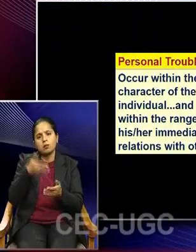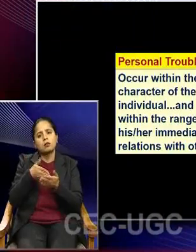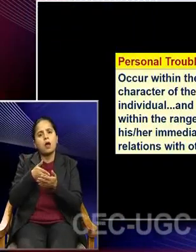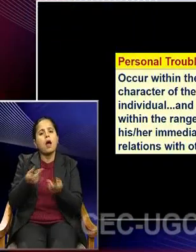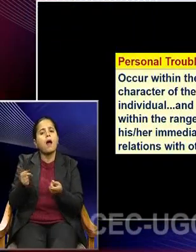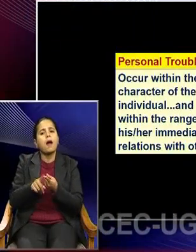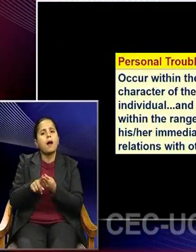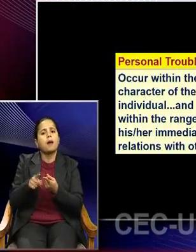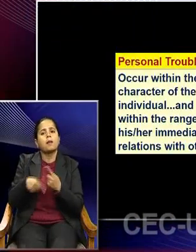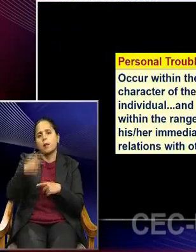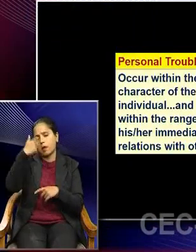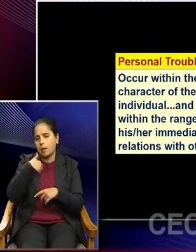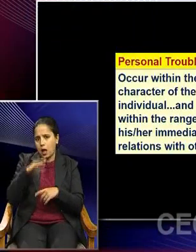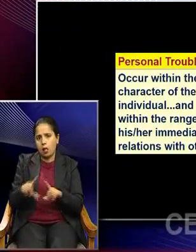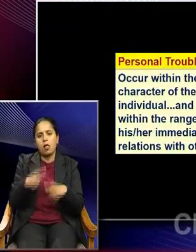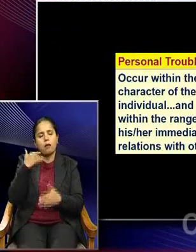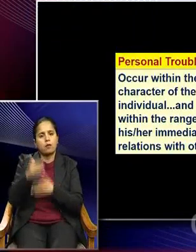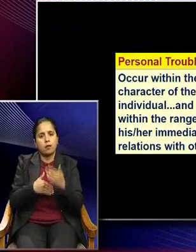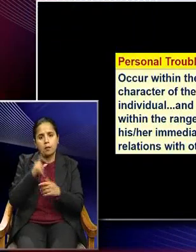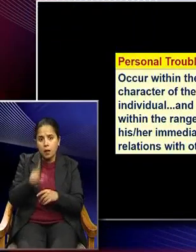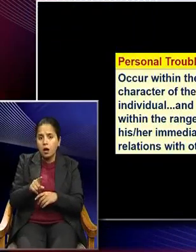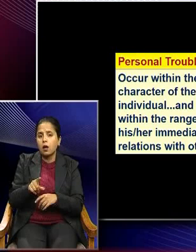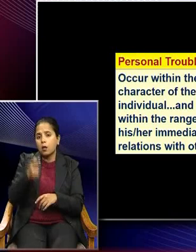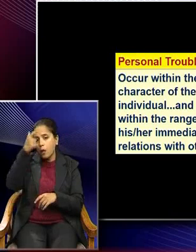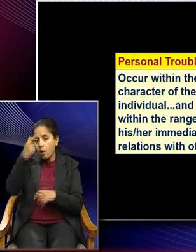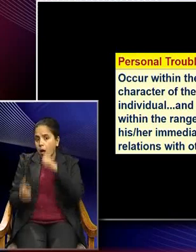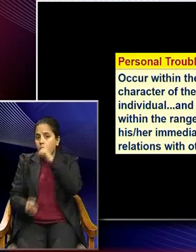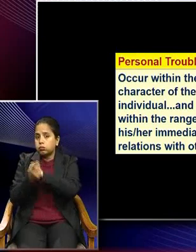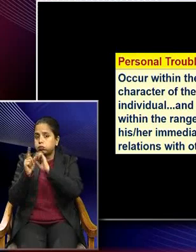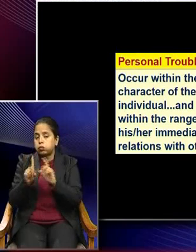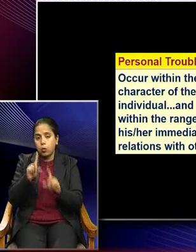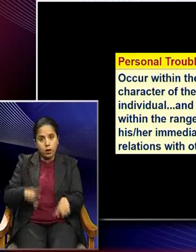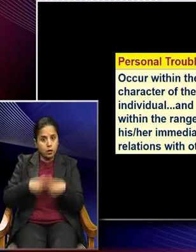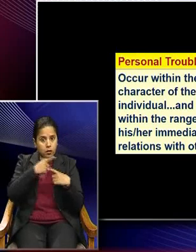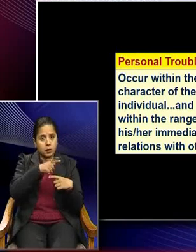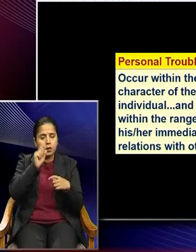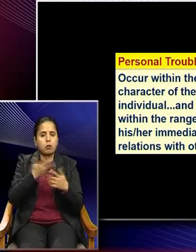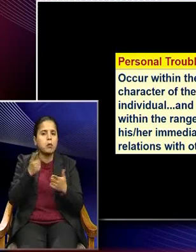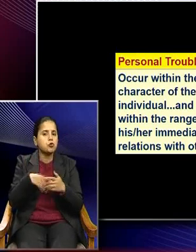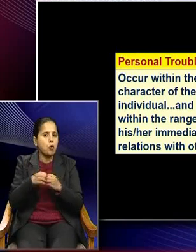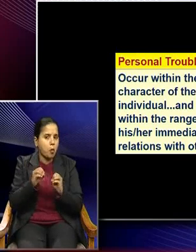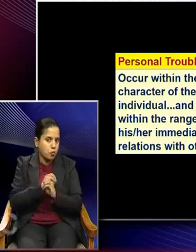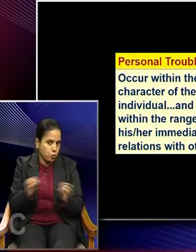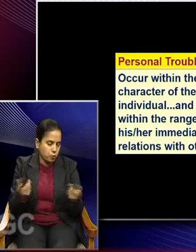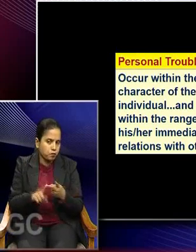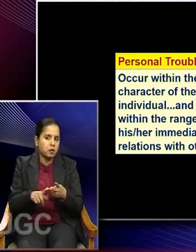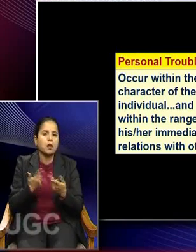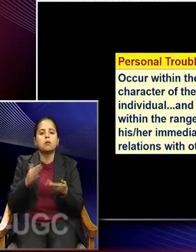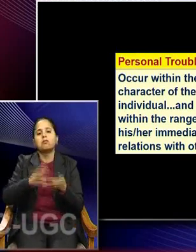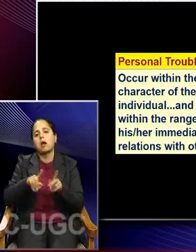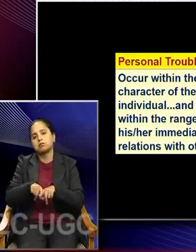within an individual life, a crisis in one's life. It could be, say, unemployment,